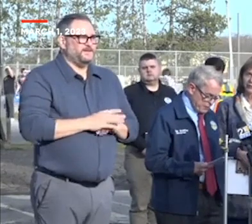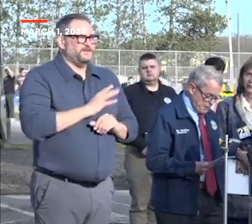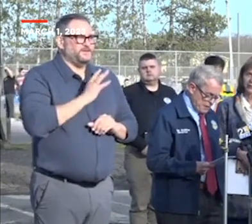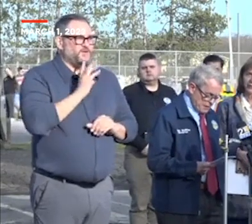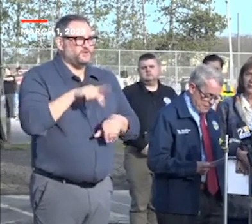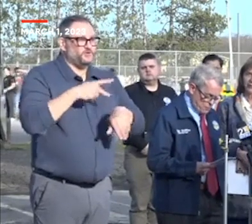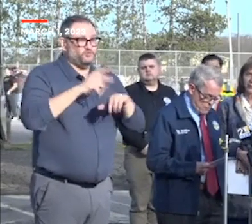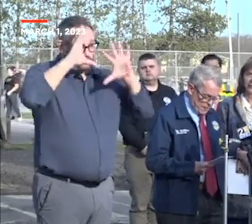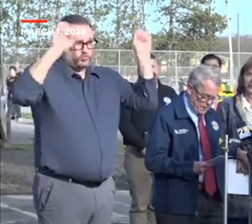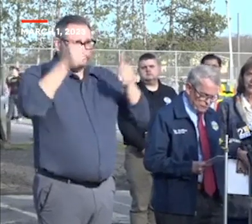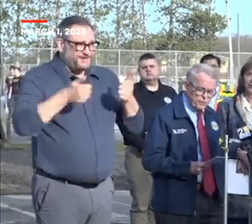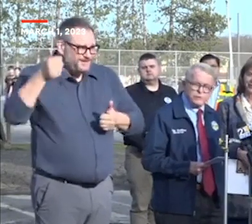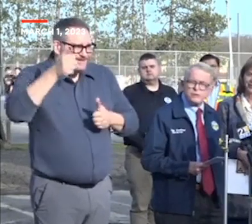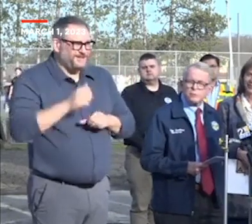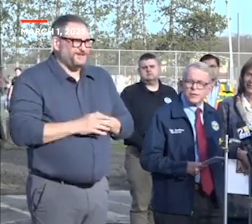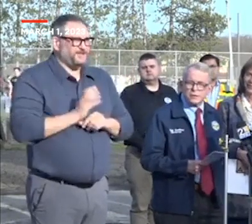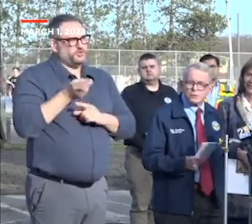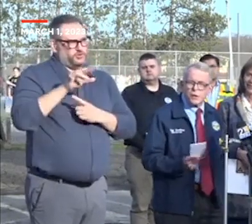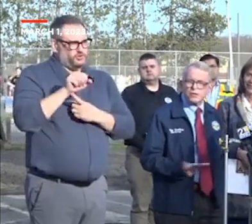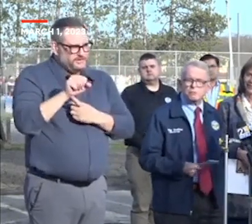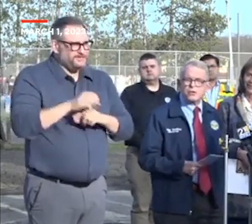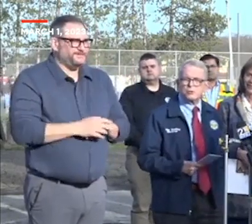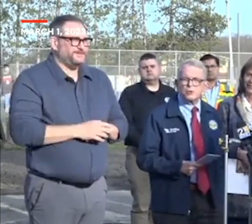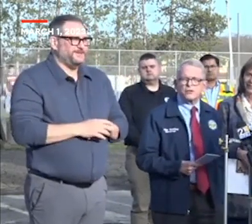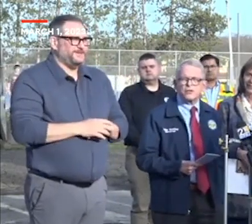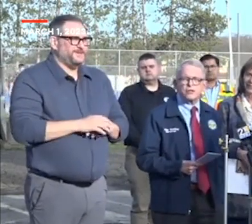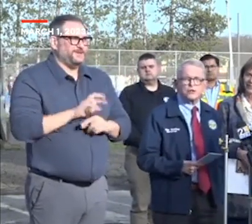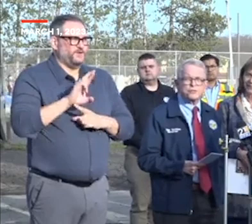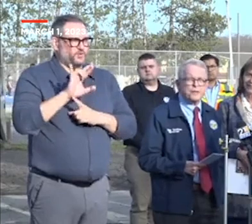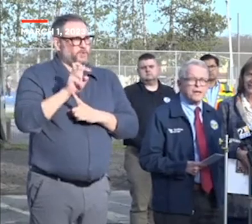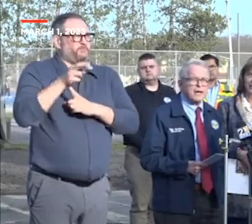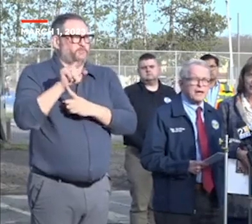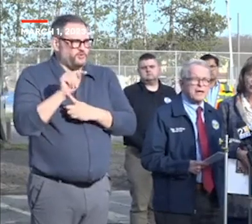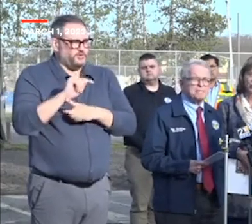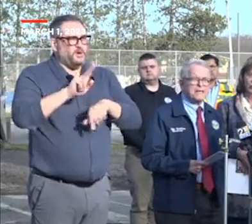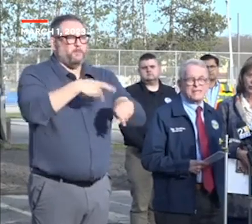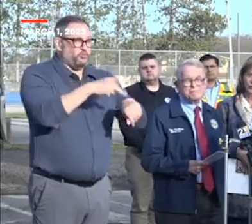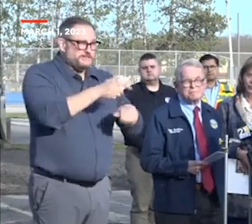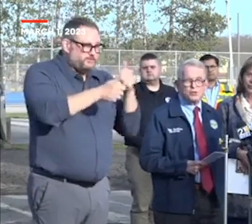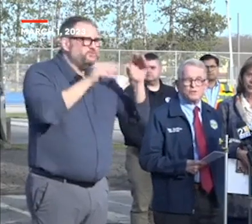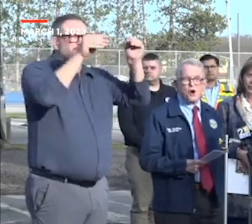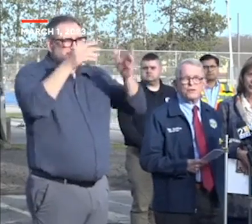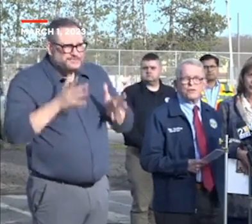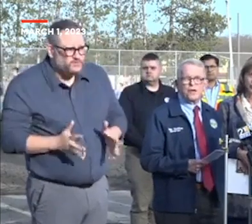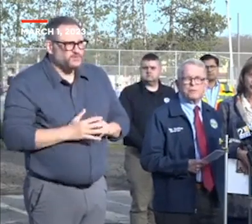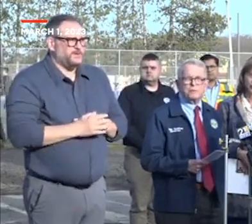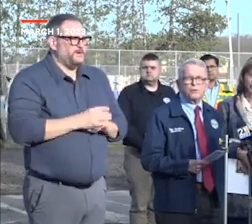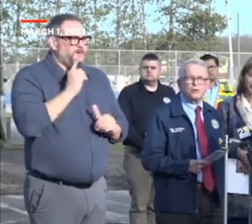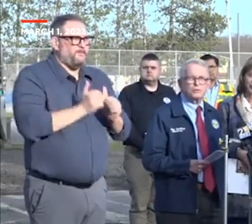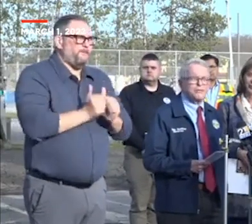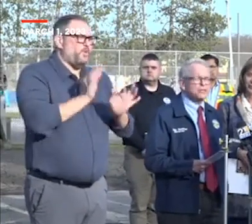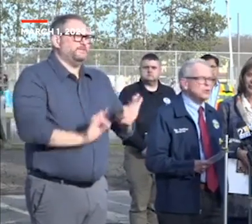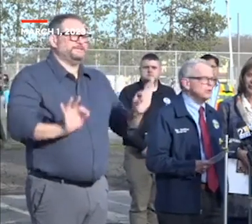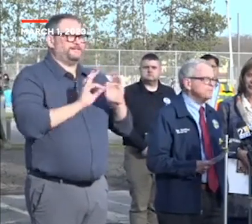Chris Neifer, and as well as principals, teachers, and I said most of all the young people